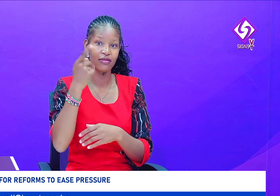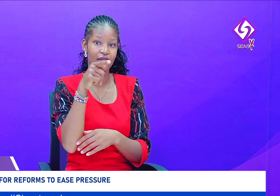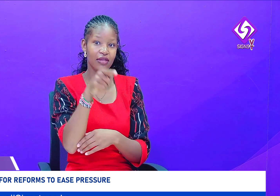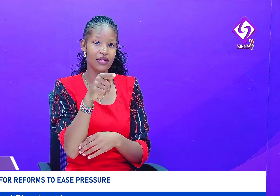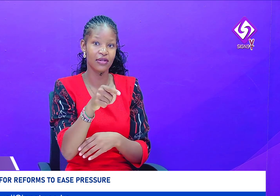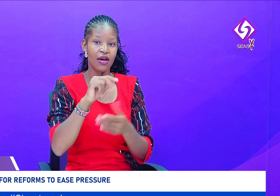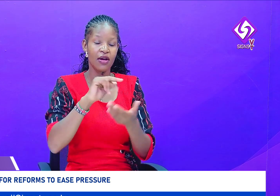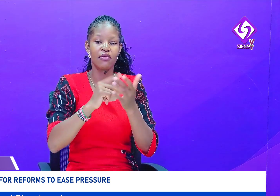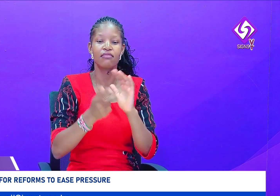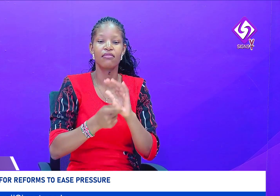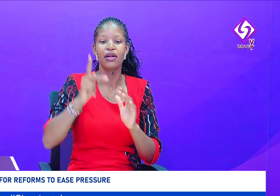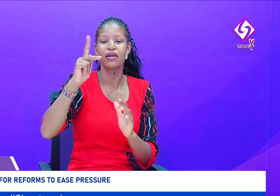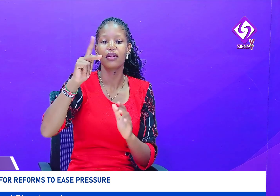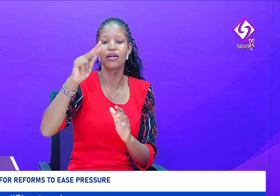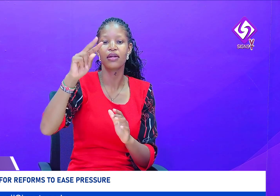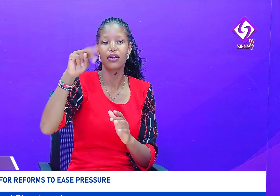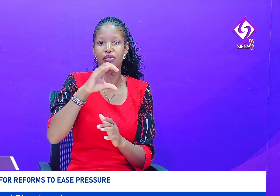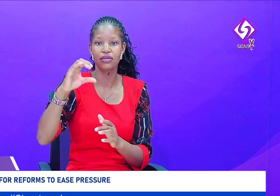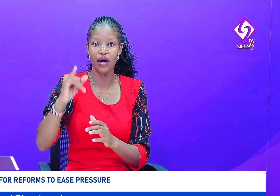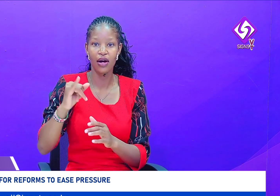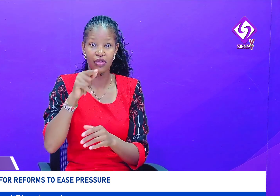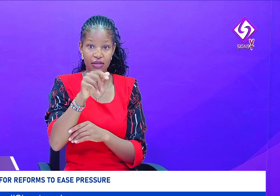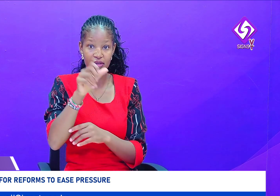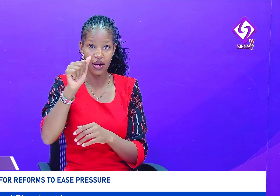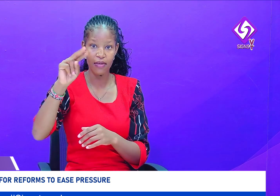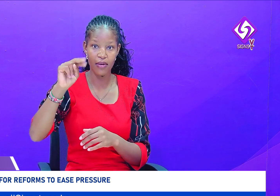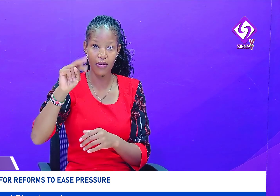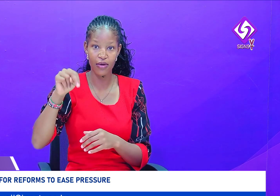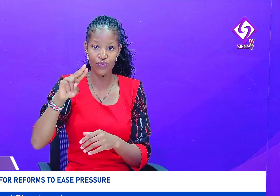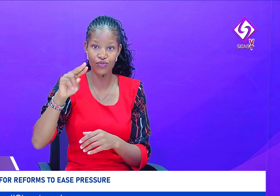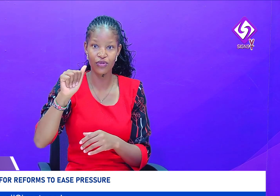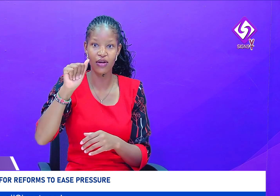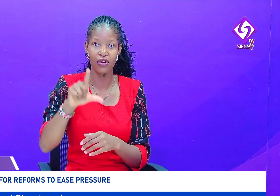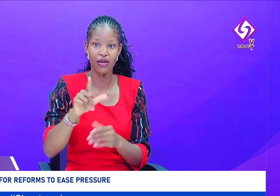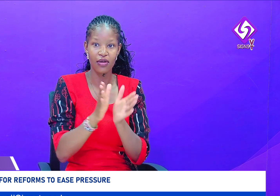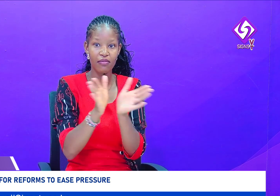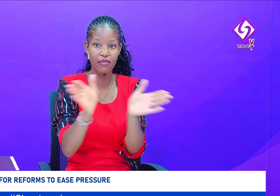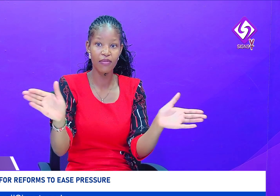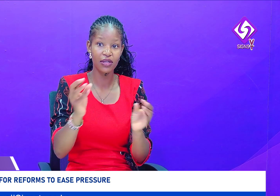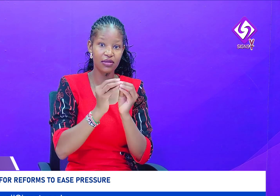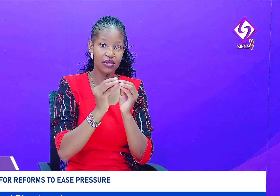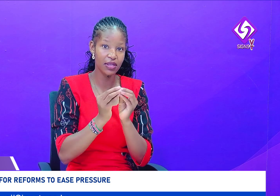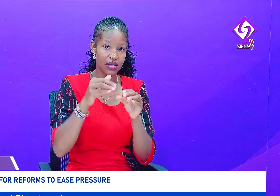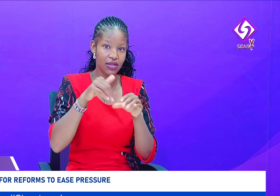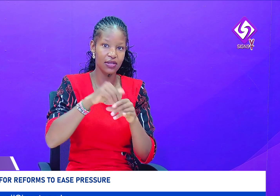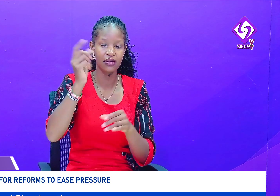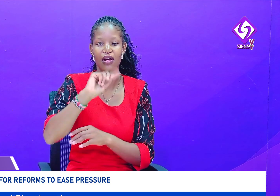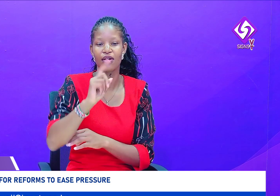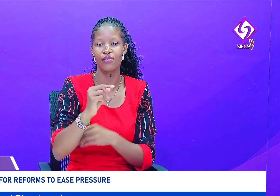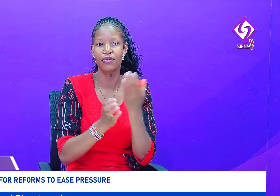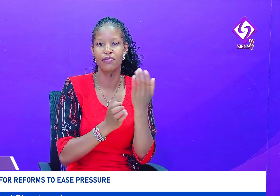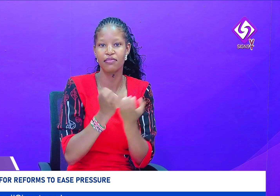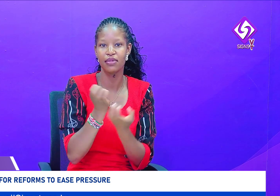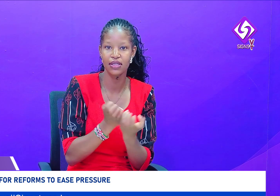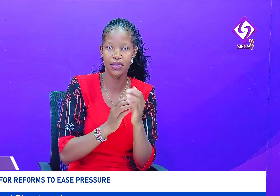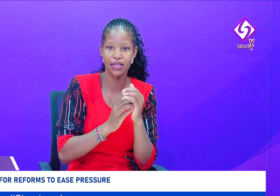At the Kenya National Chambers of Commerce and Industry, KNCI, CCI Annual General Meeting in